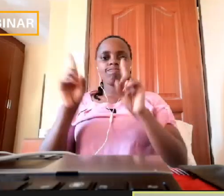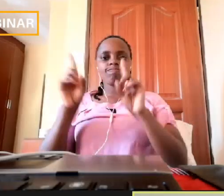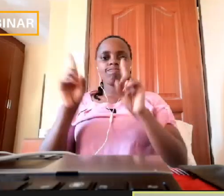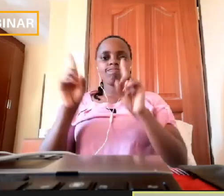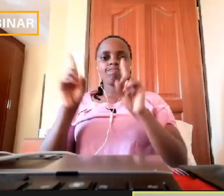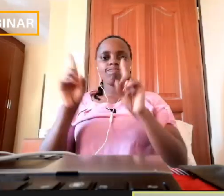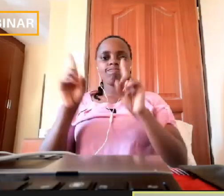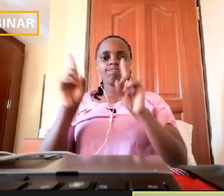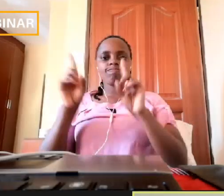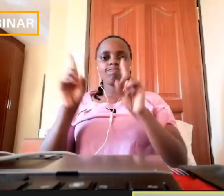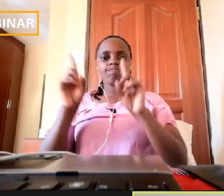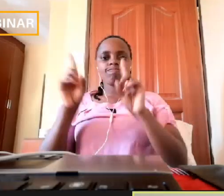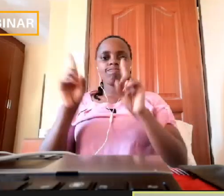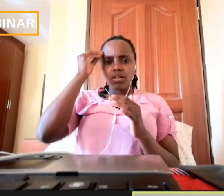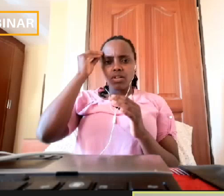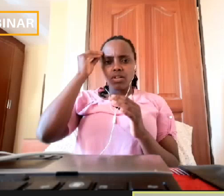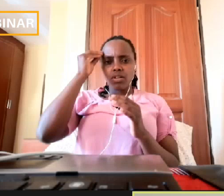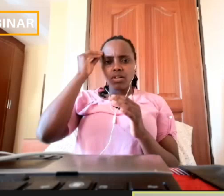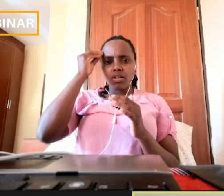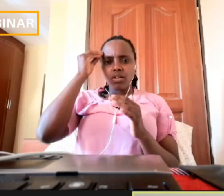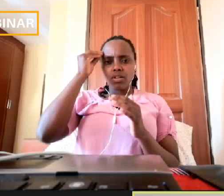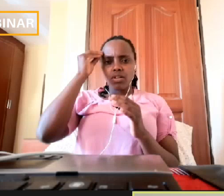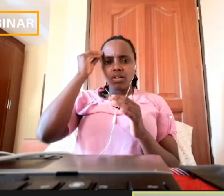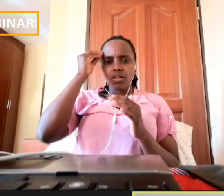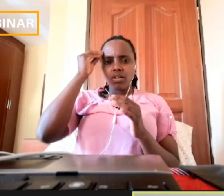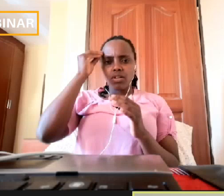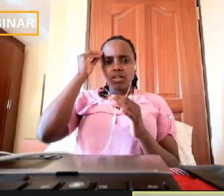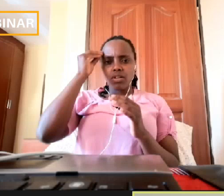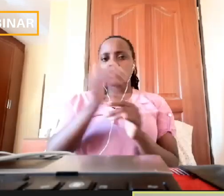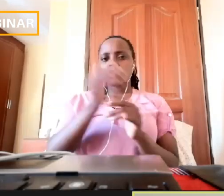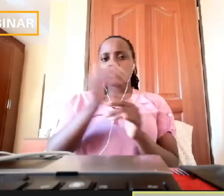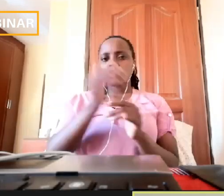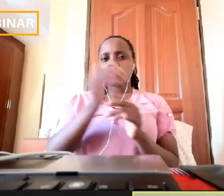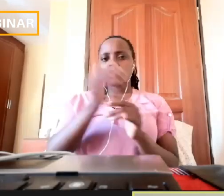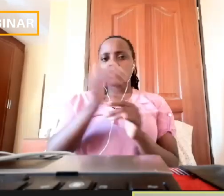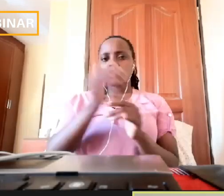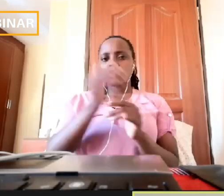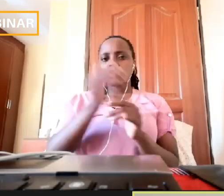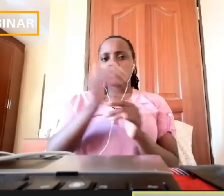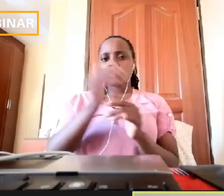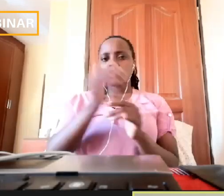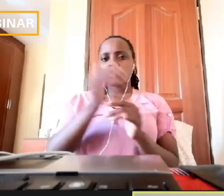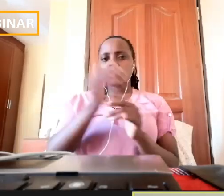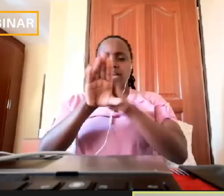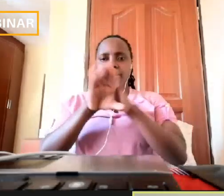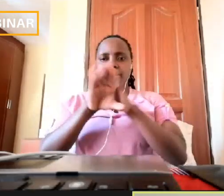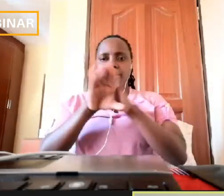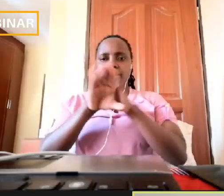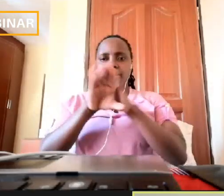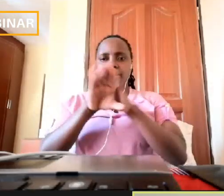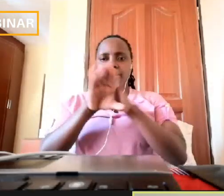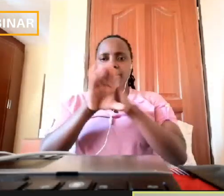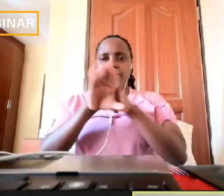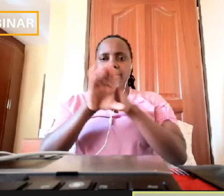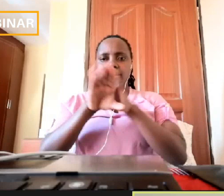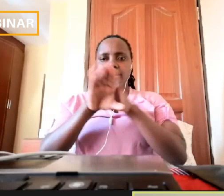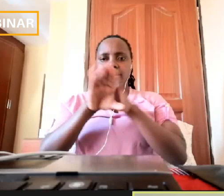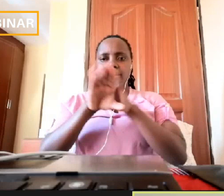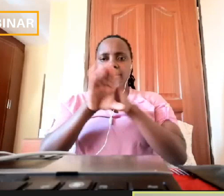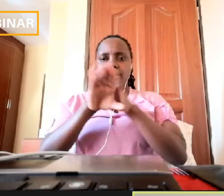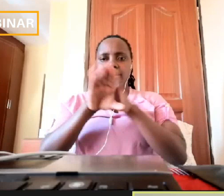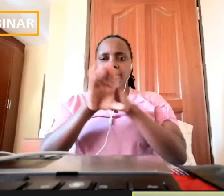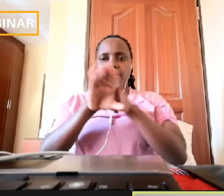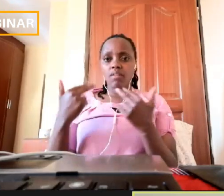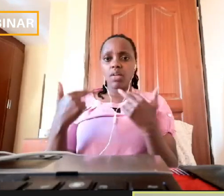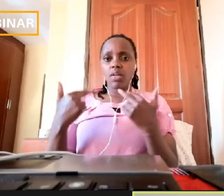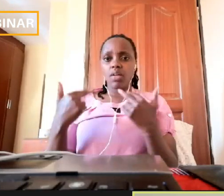note of that. We will address these issues in the Q&A, specifically on the issue of access to information. It also ties up